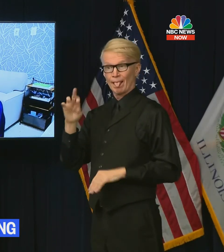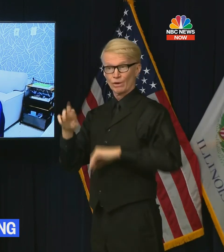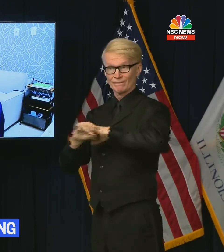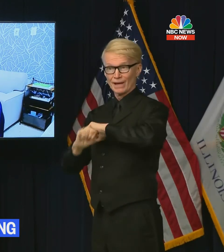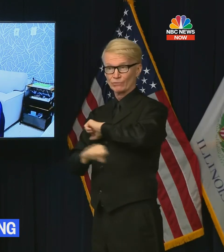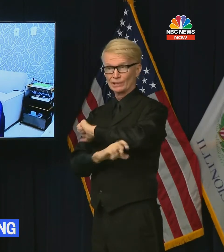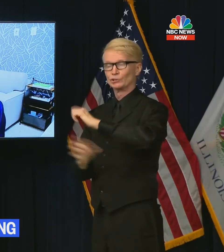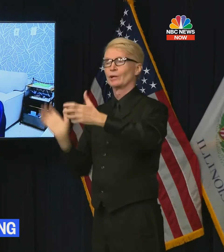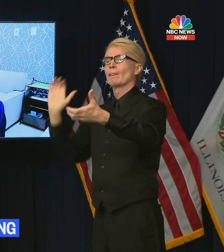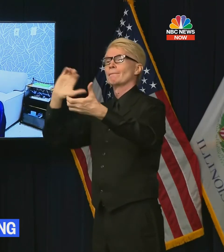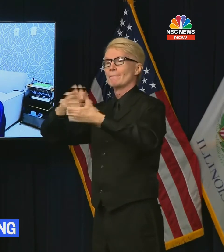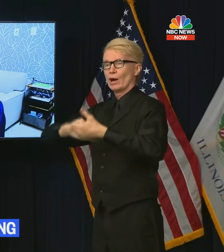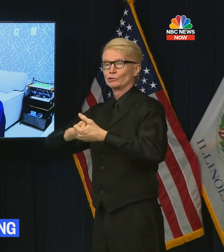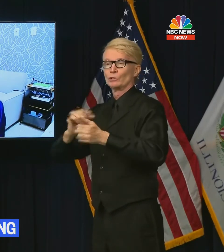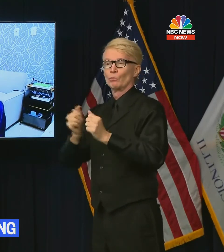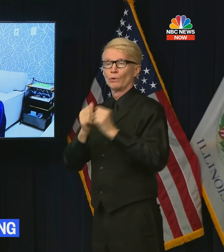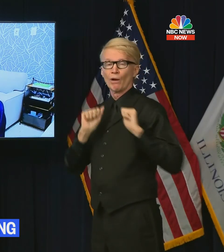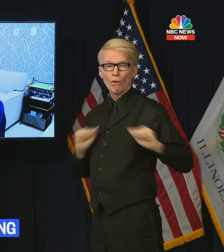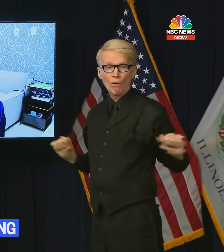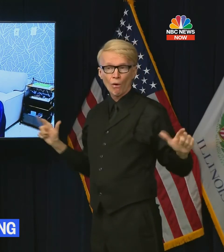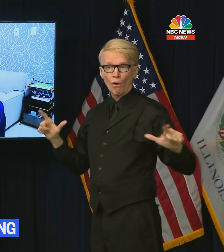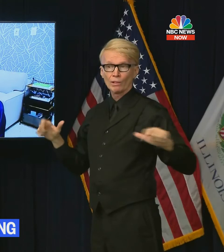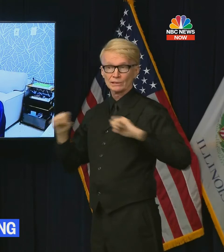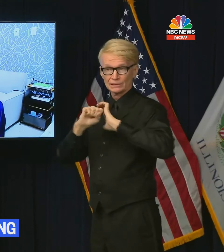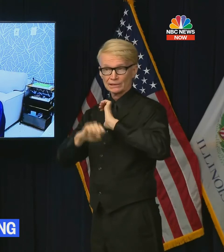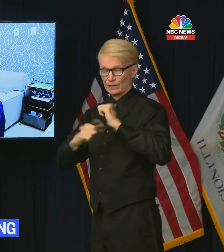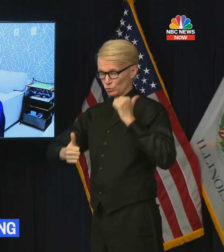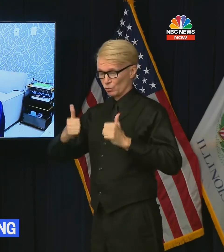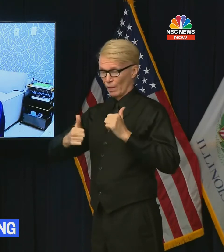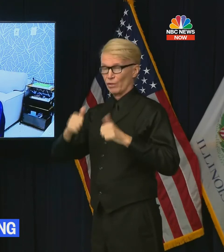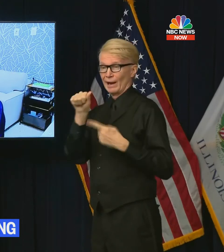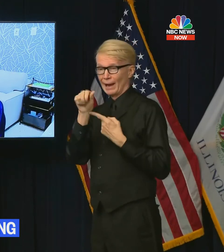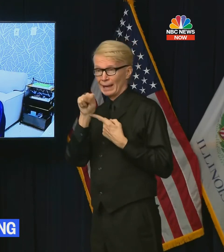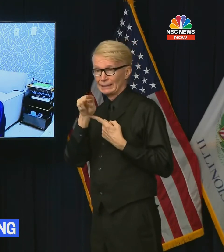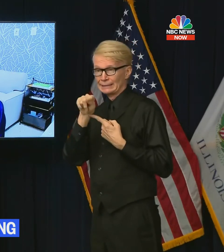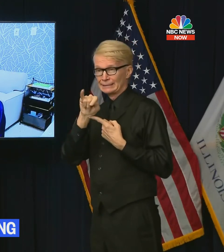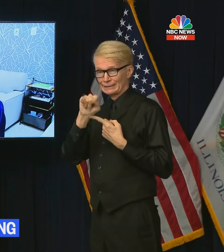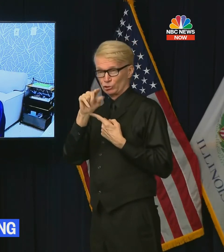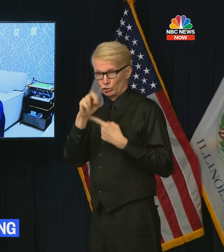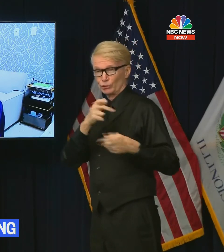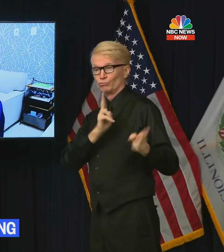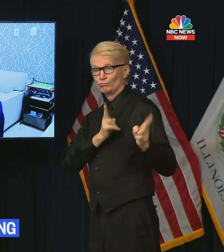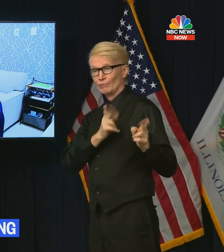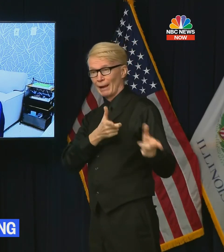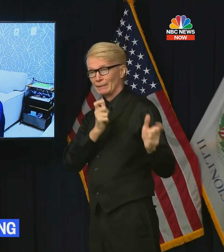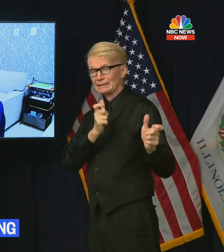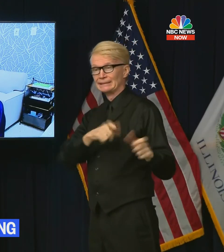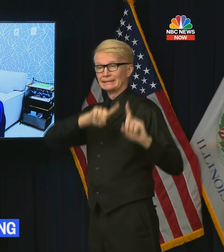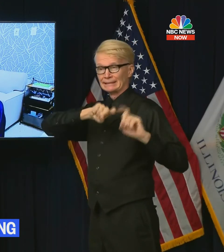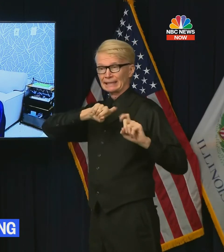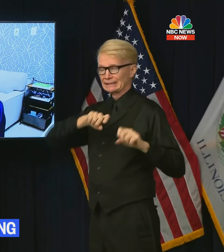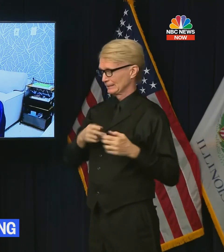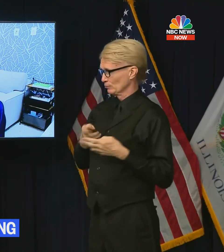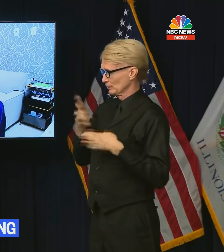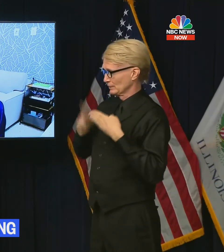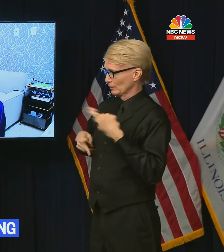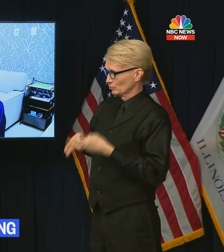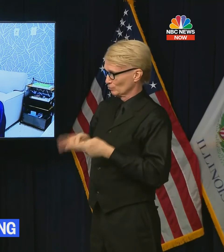states. And whether it's the antigen test that in fact is more rapid and offers a quick turnaround,